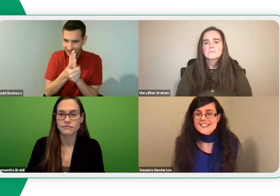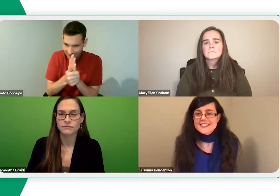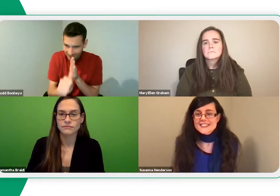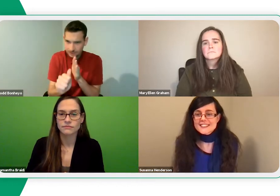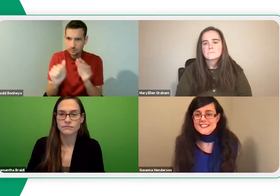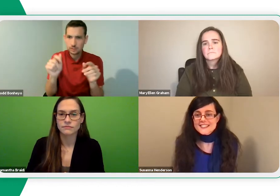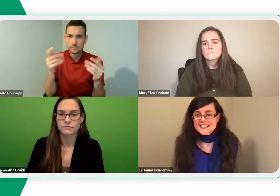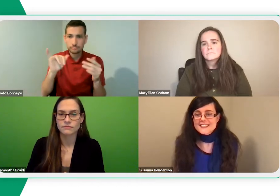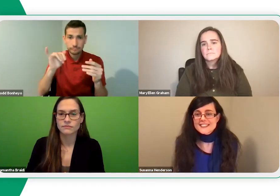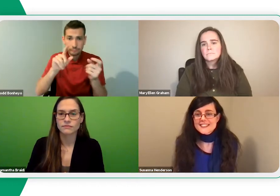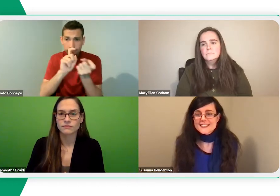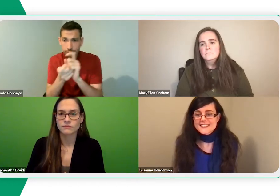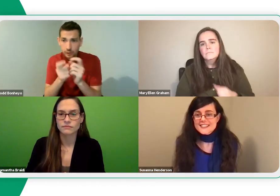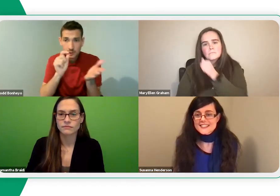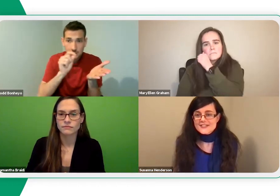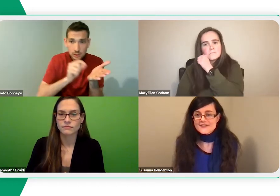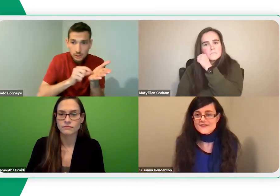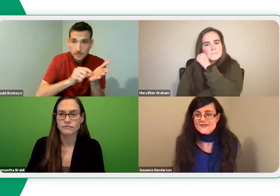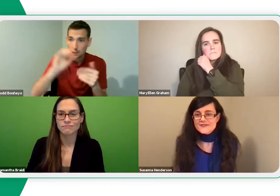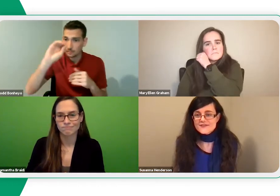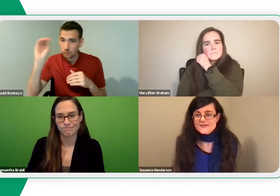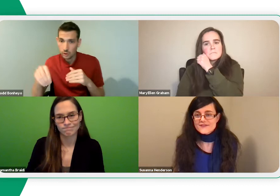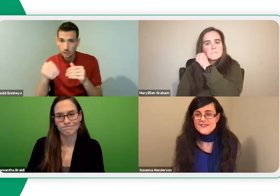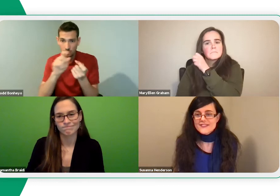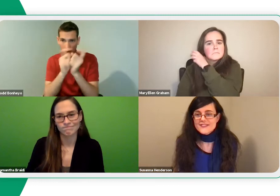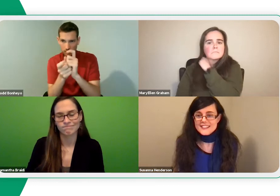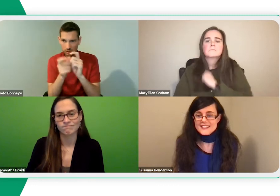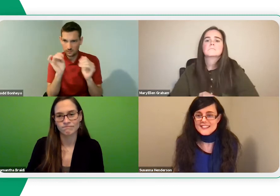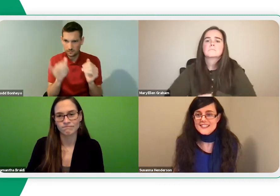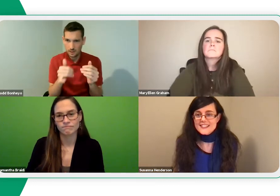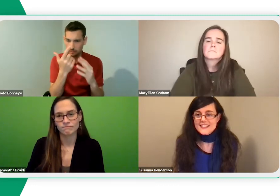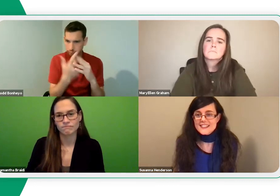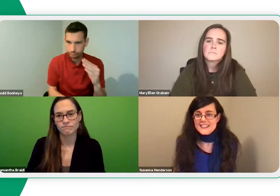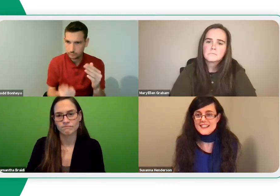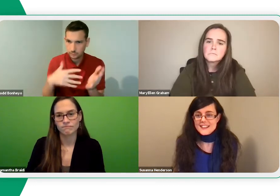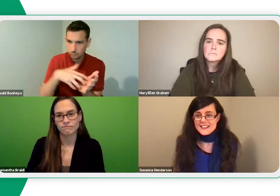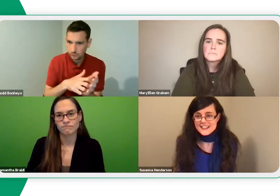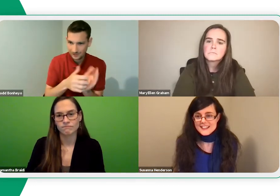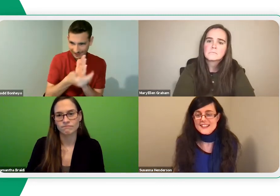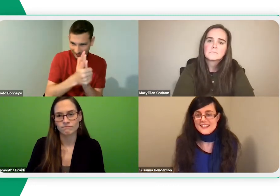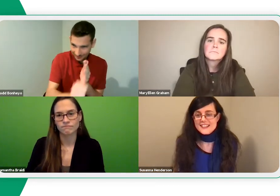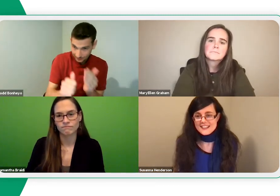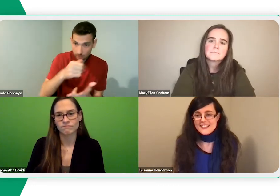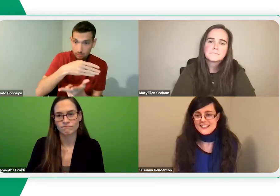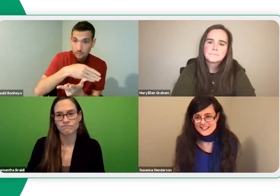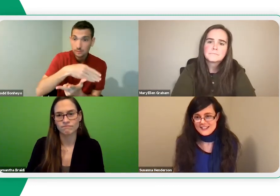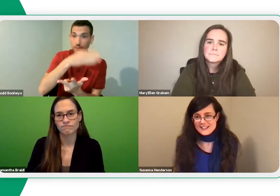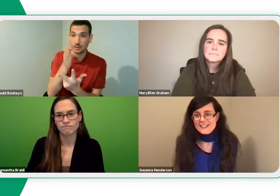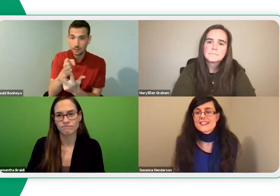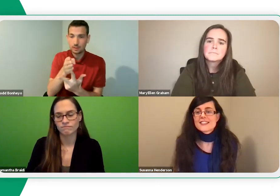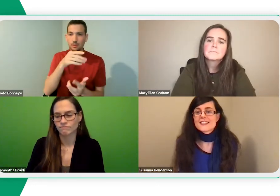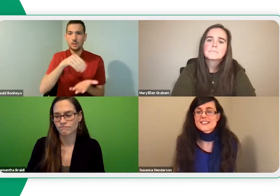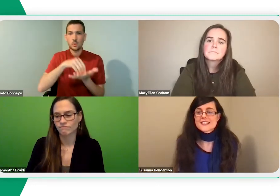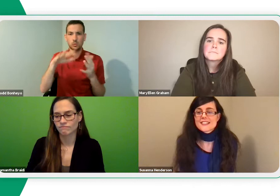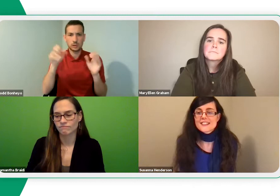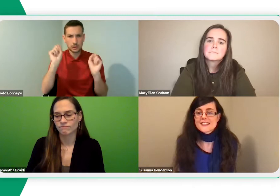summarize, we're talking about skills, transitioning decimal points to percentages. Students seem to be